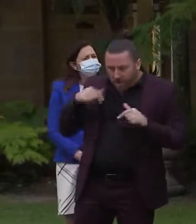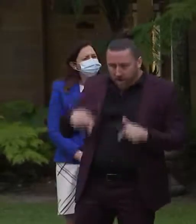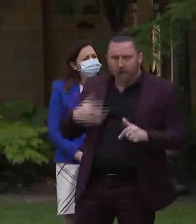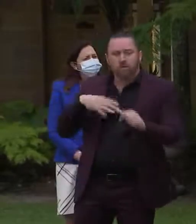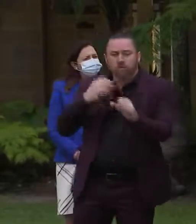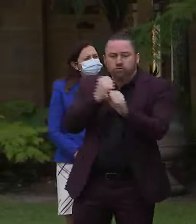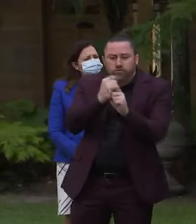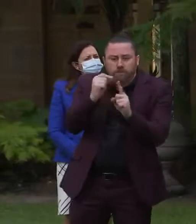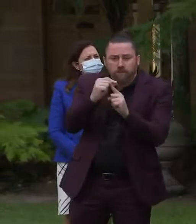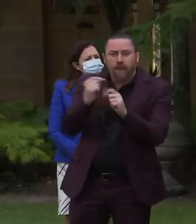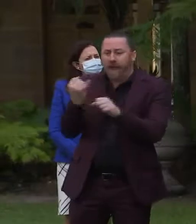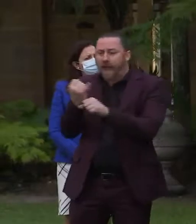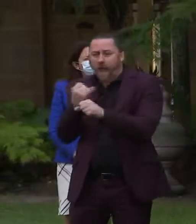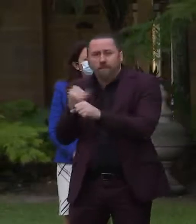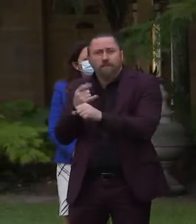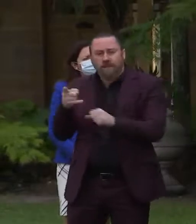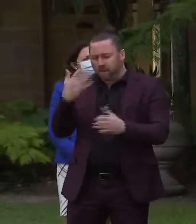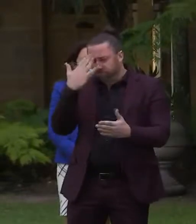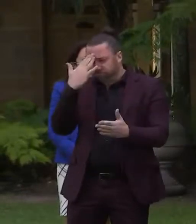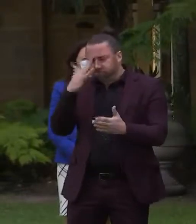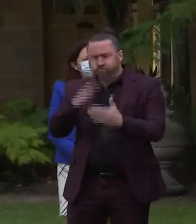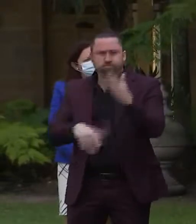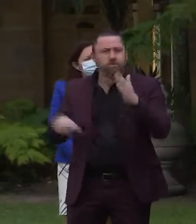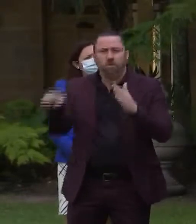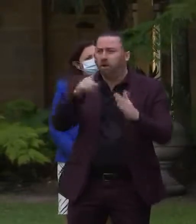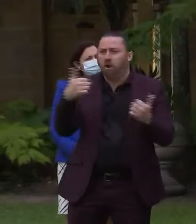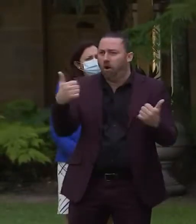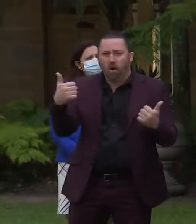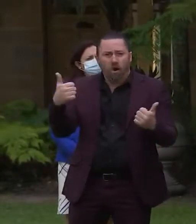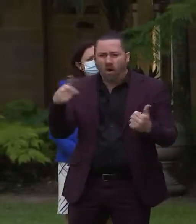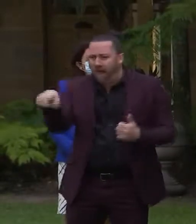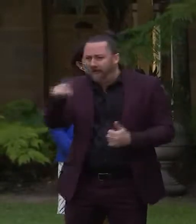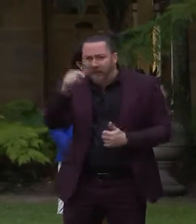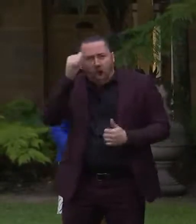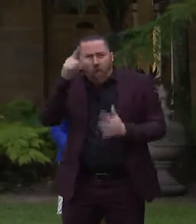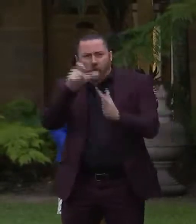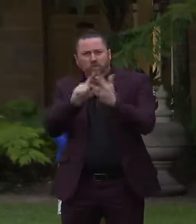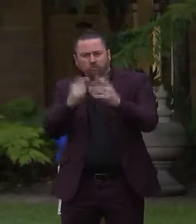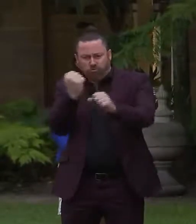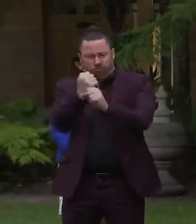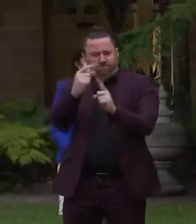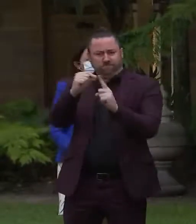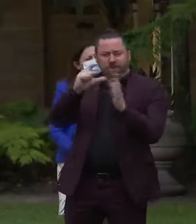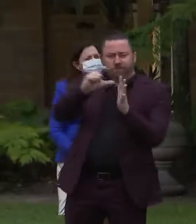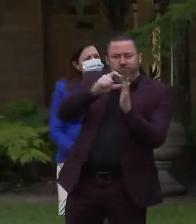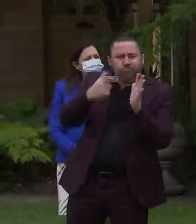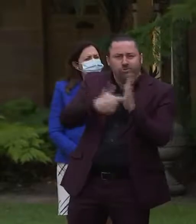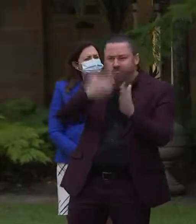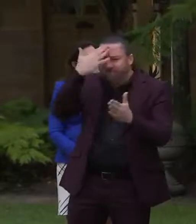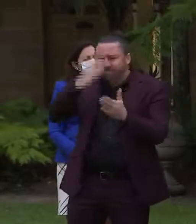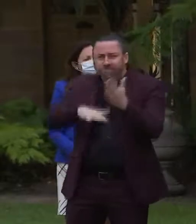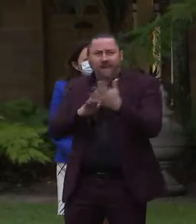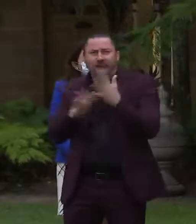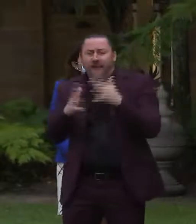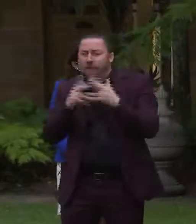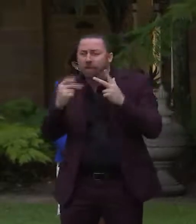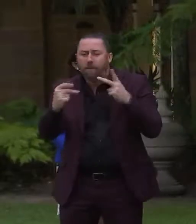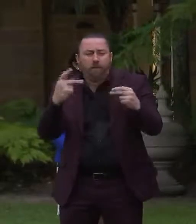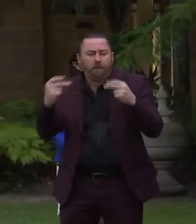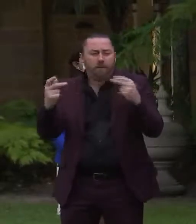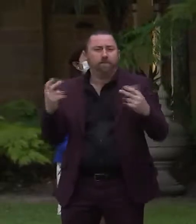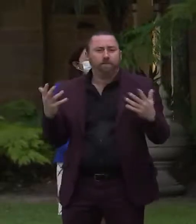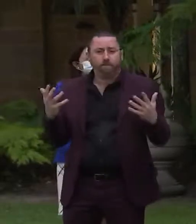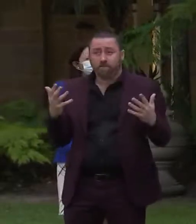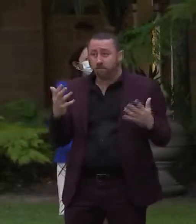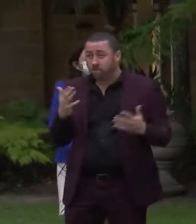our pharmacists to lead the way. They are the trusted primary healthcare providers in our community. But ultimately,